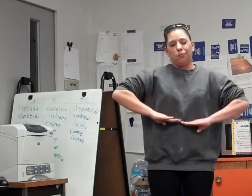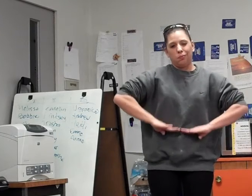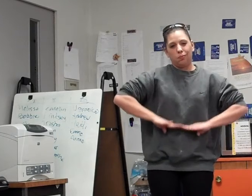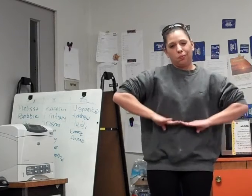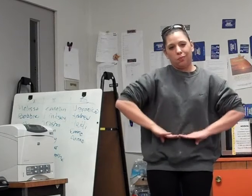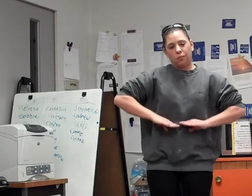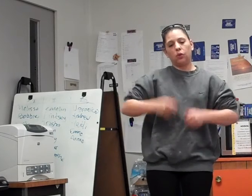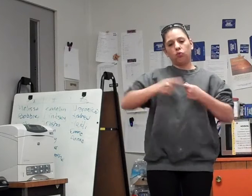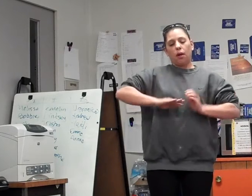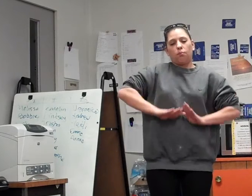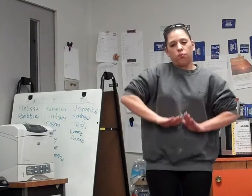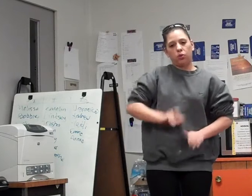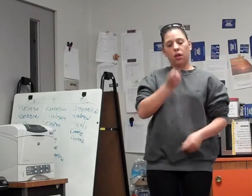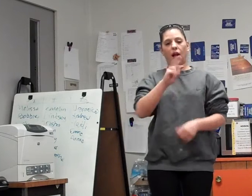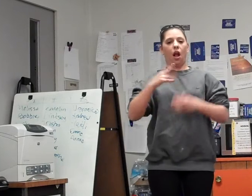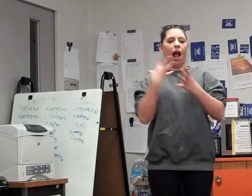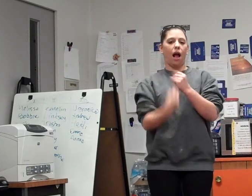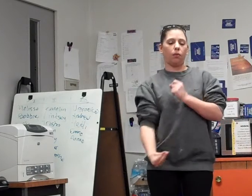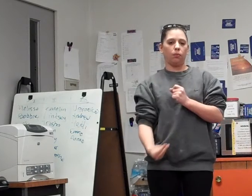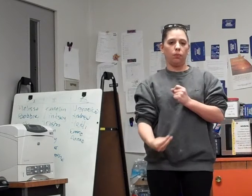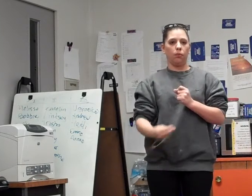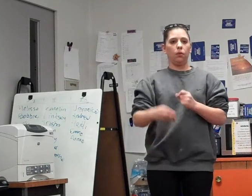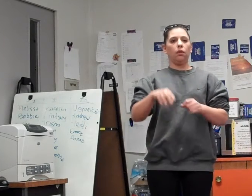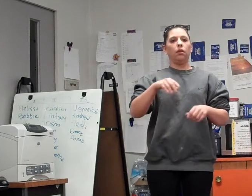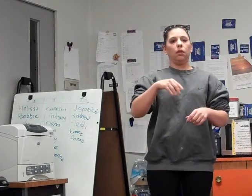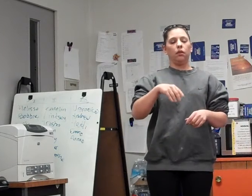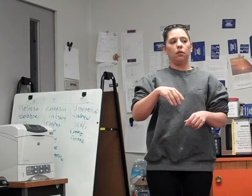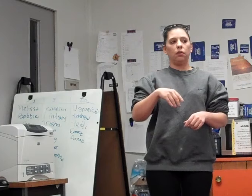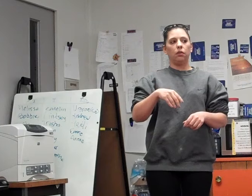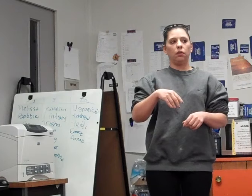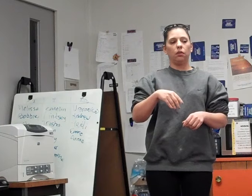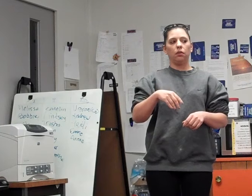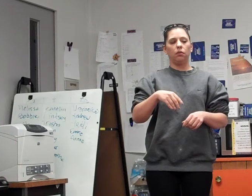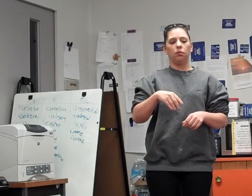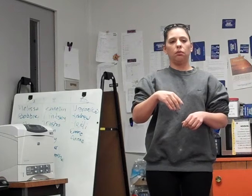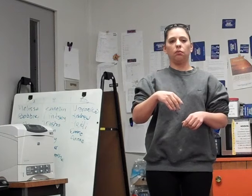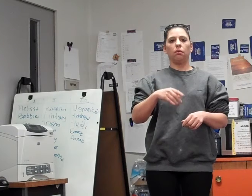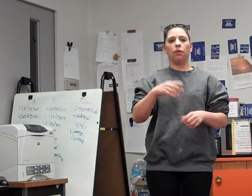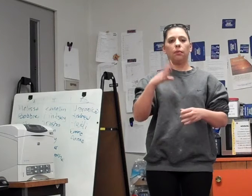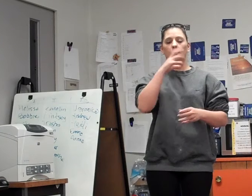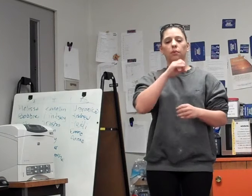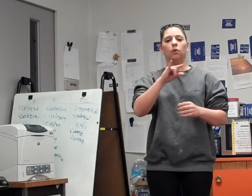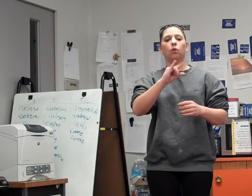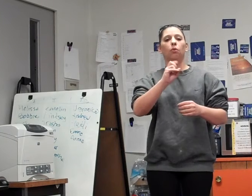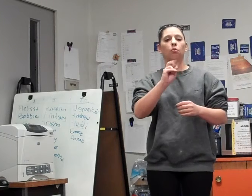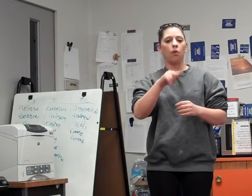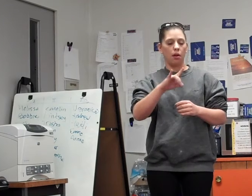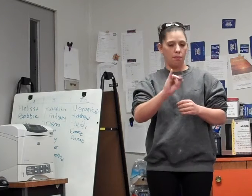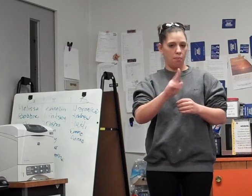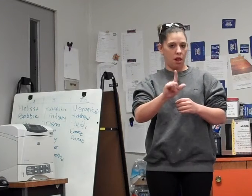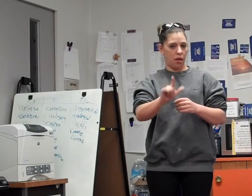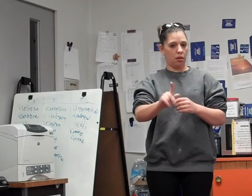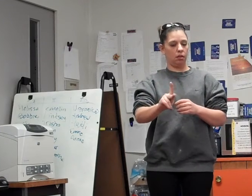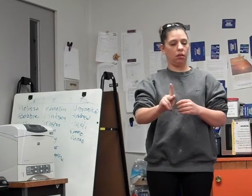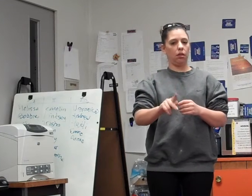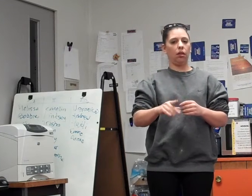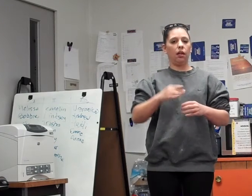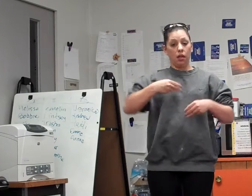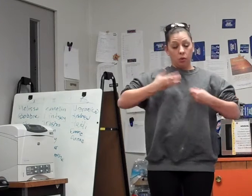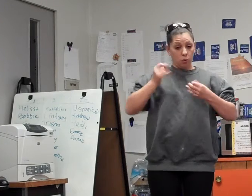out. In our area, we say leave grand blank air and grand blank. And so they push that back out. Once in a while,